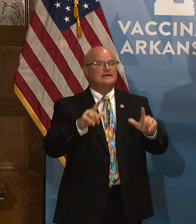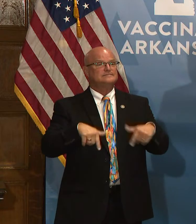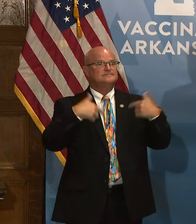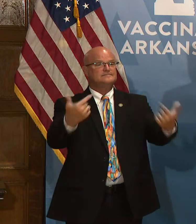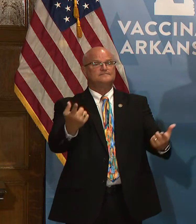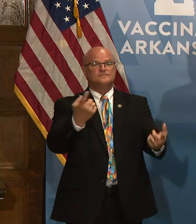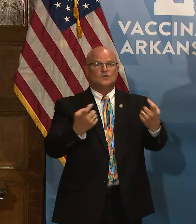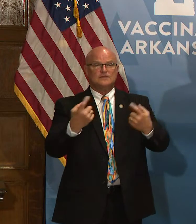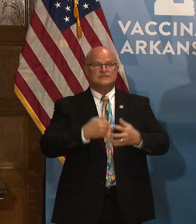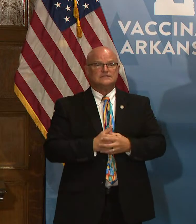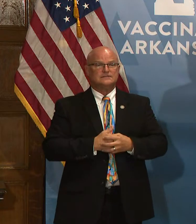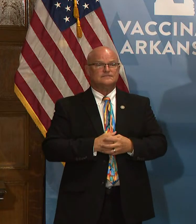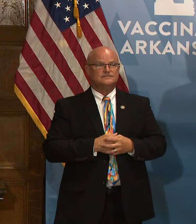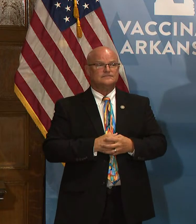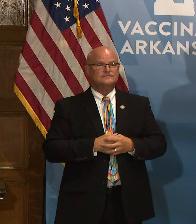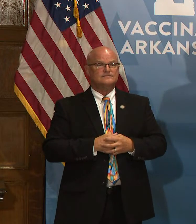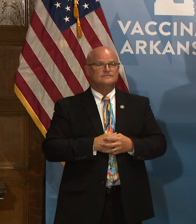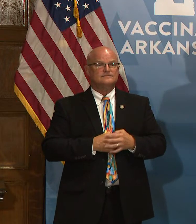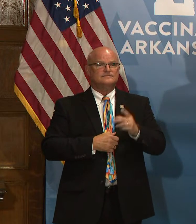any questions.